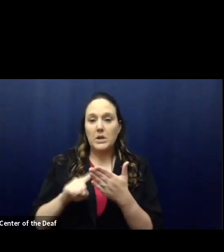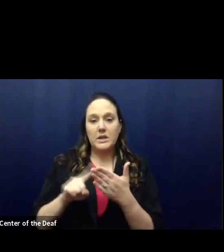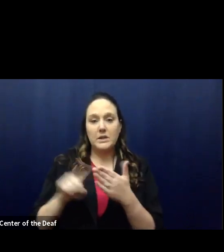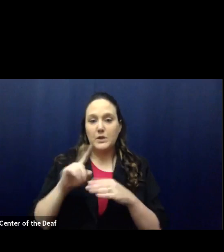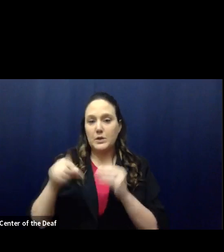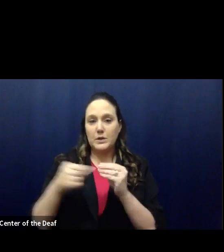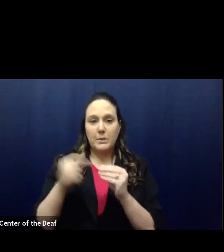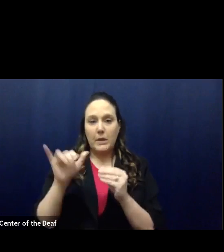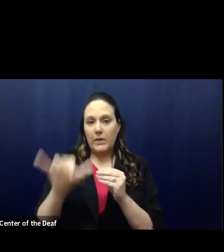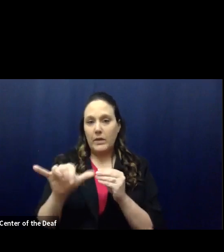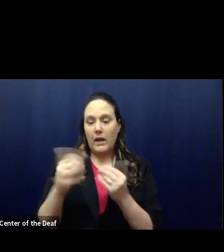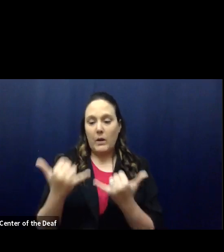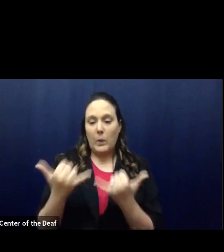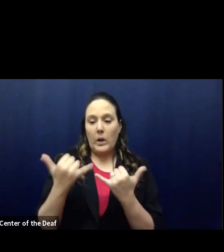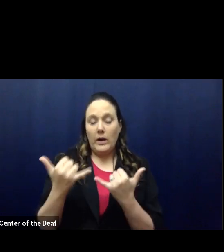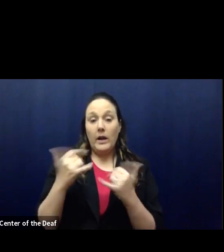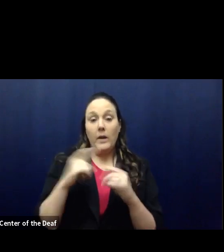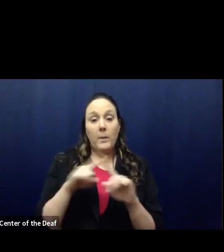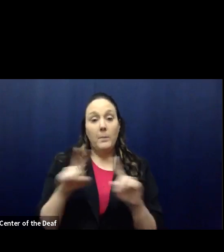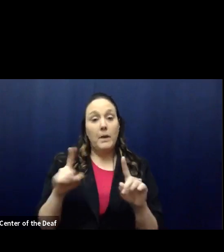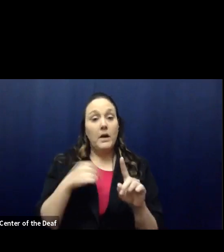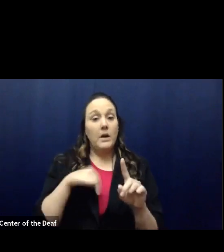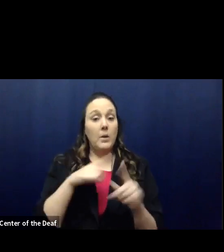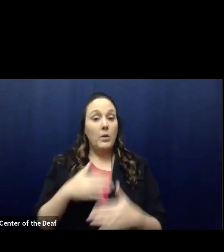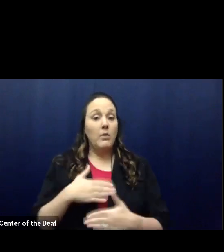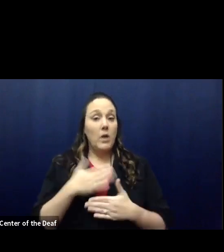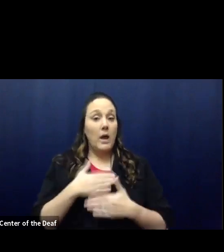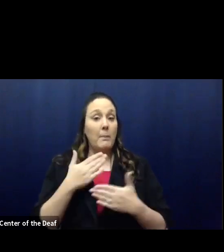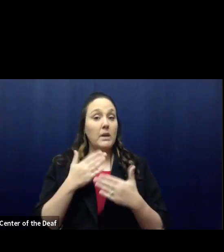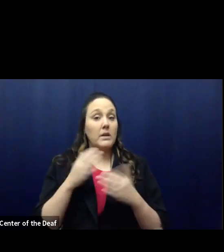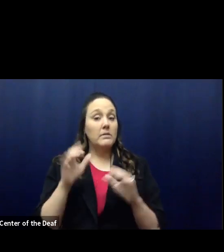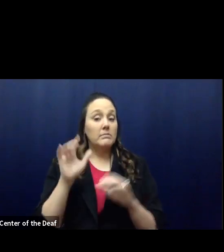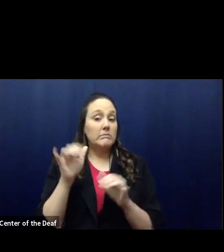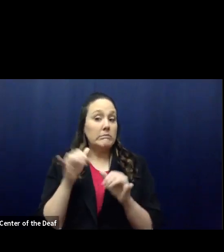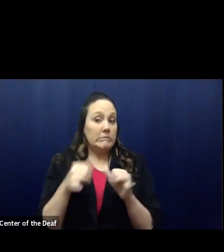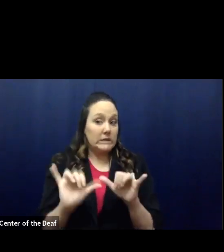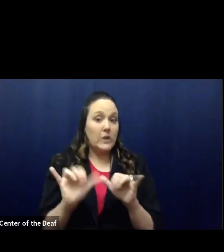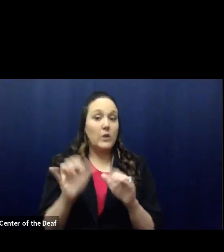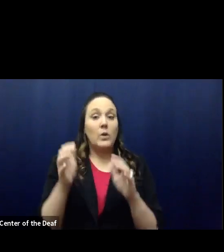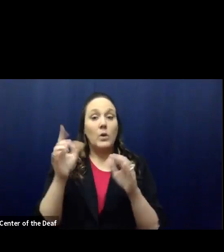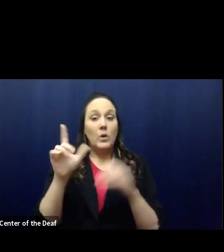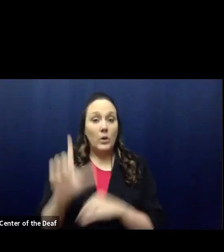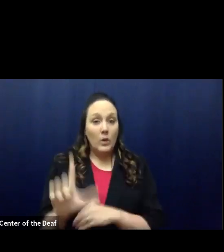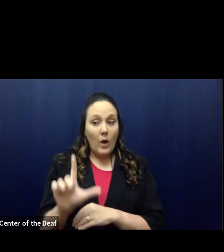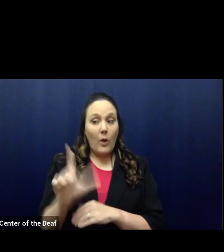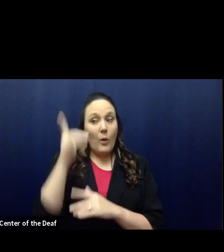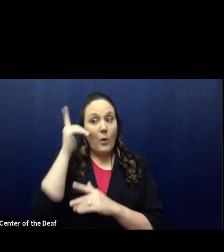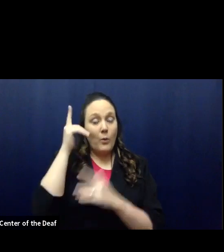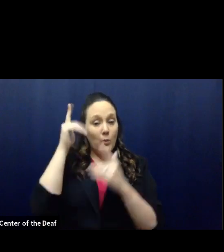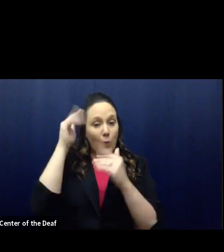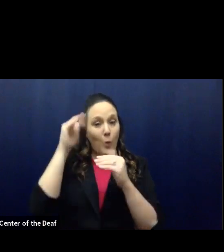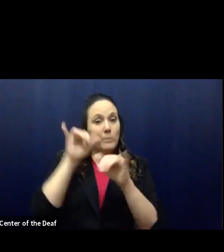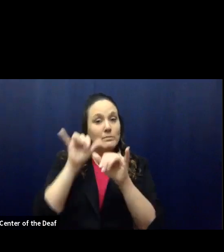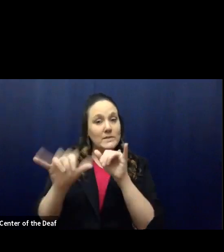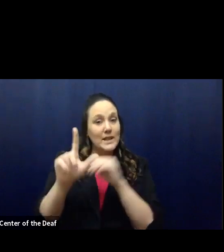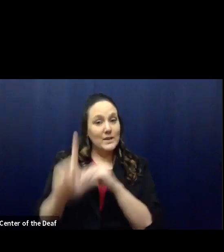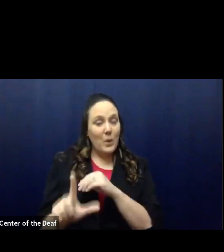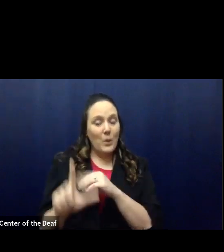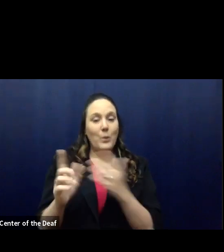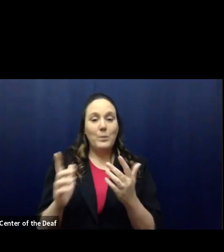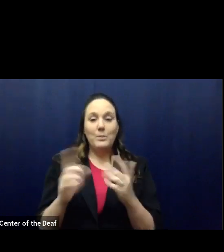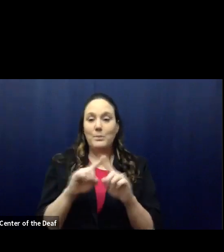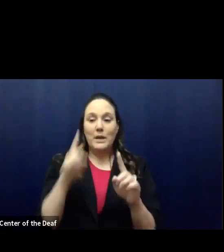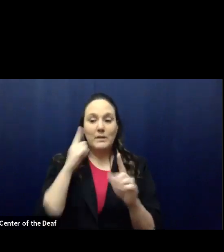at this time, but we're happy that it remains low, and we hope it continues to do so. Don't know of any research right